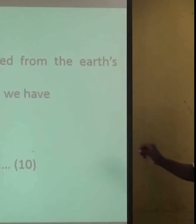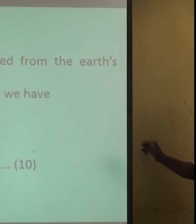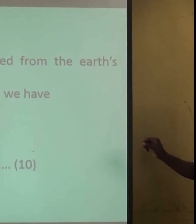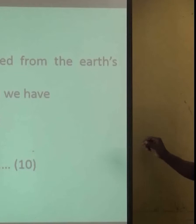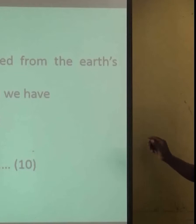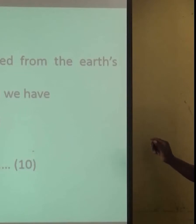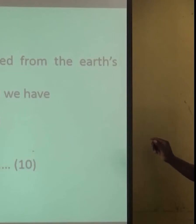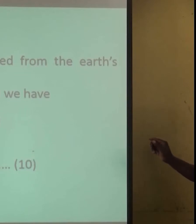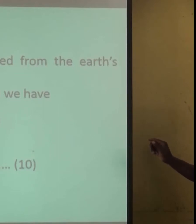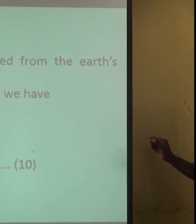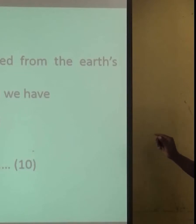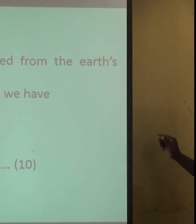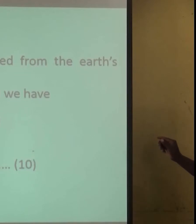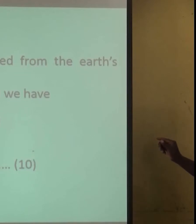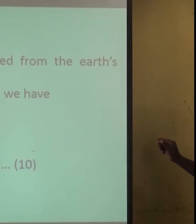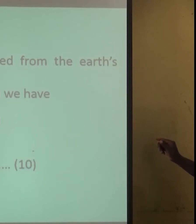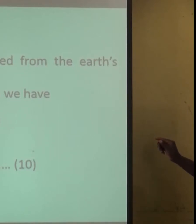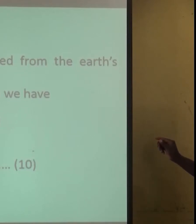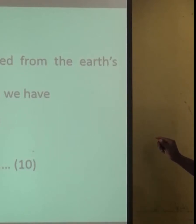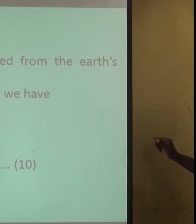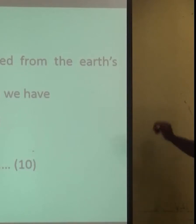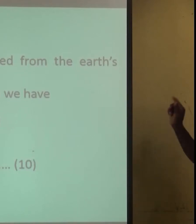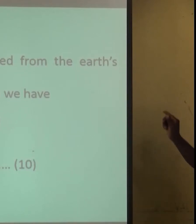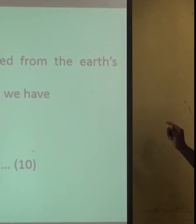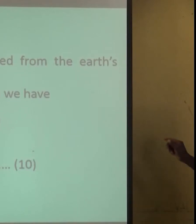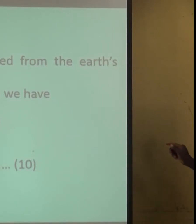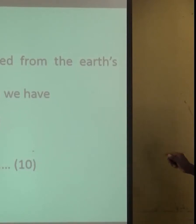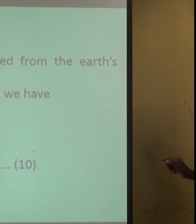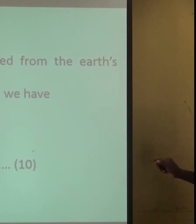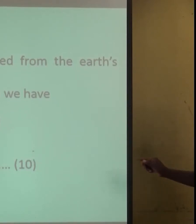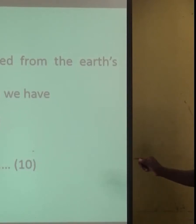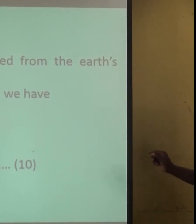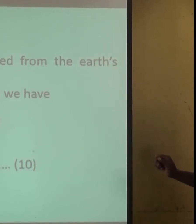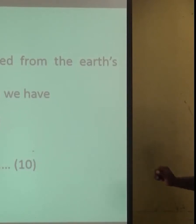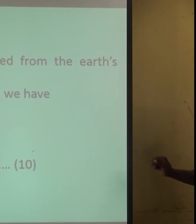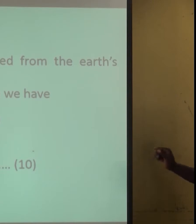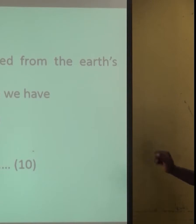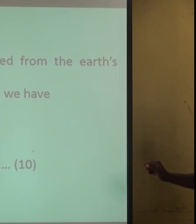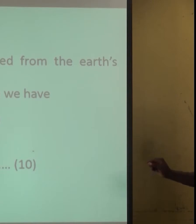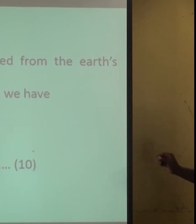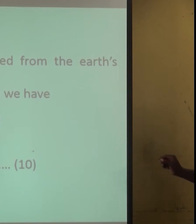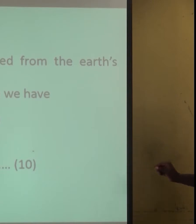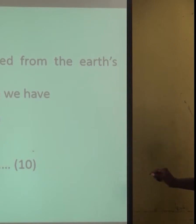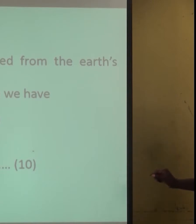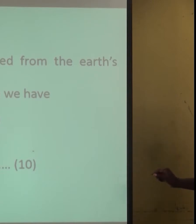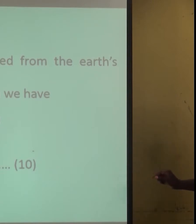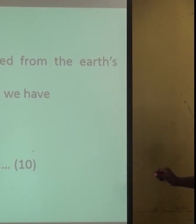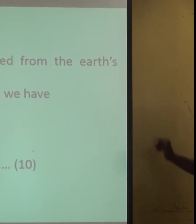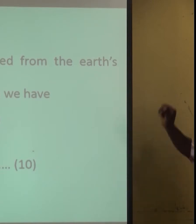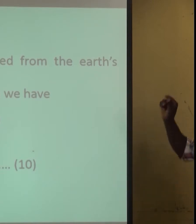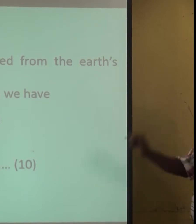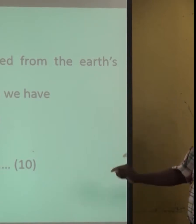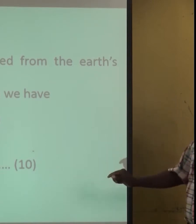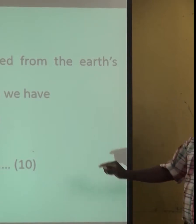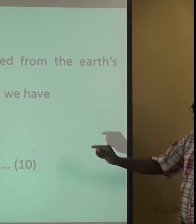times the distance of the mass, square of the distance of the mass divided by universal gravitational constant.